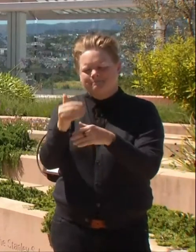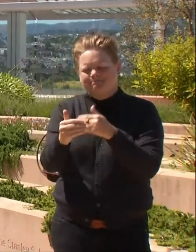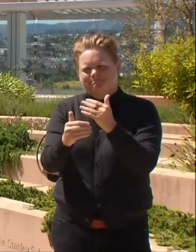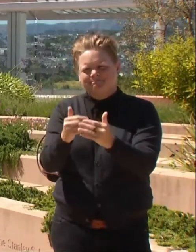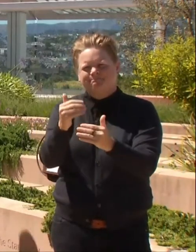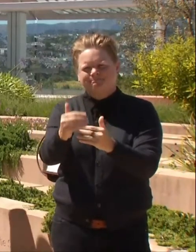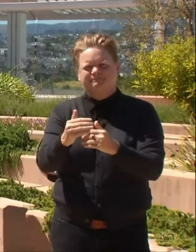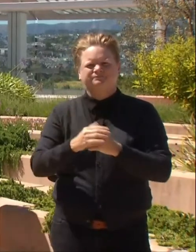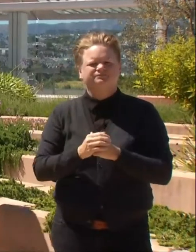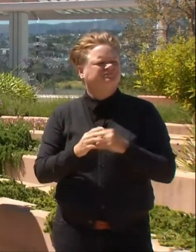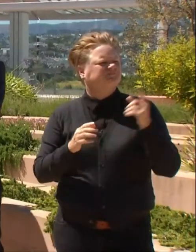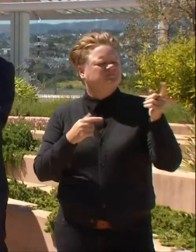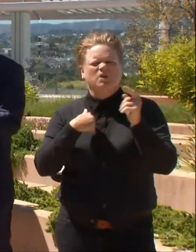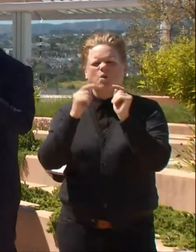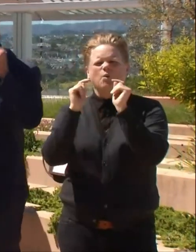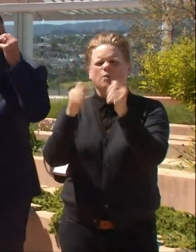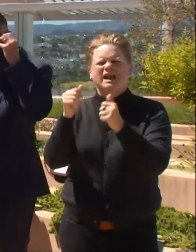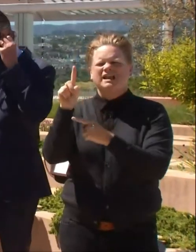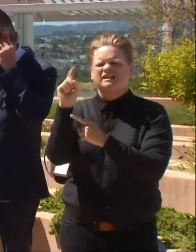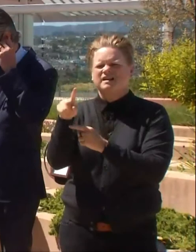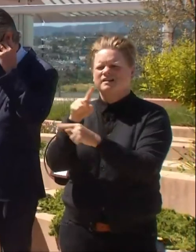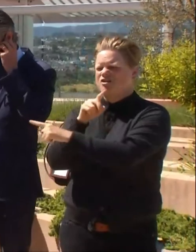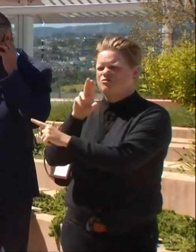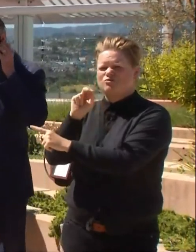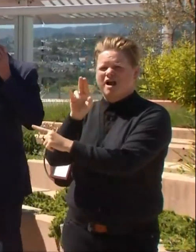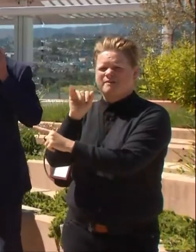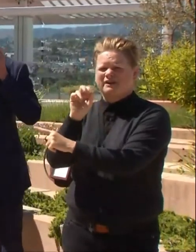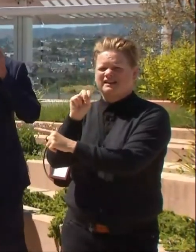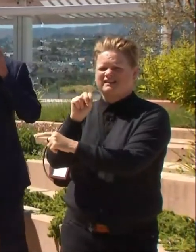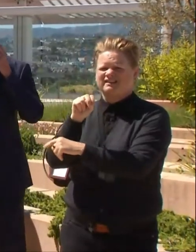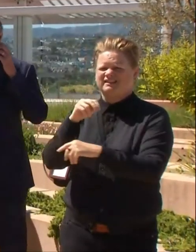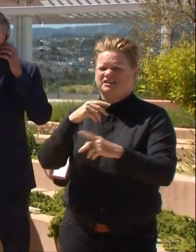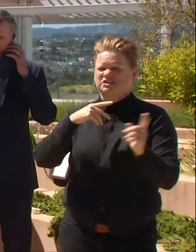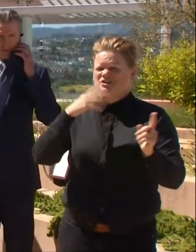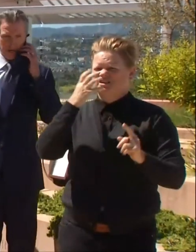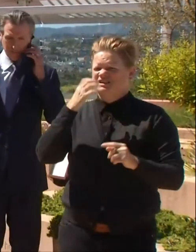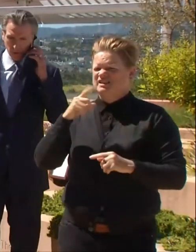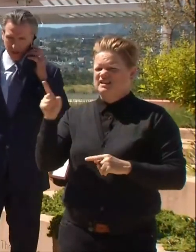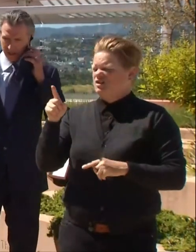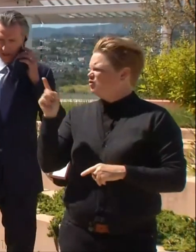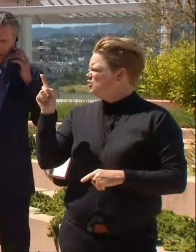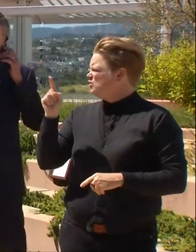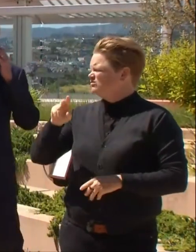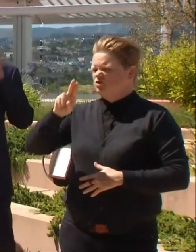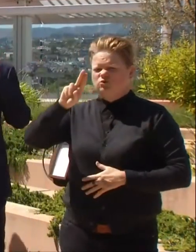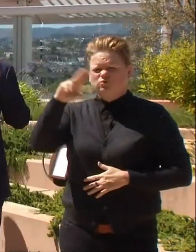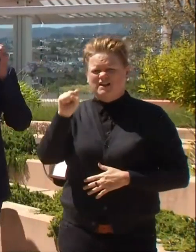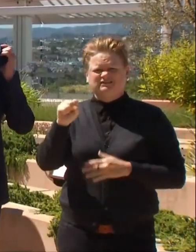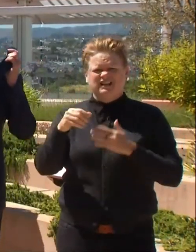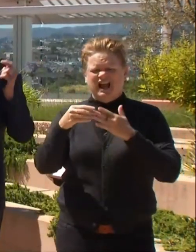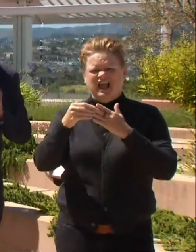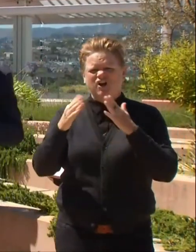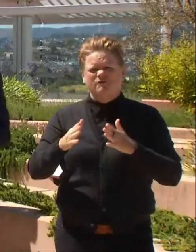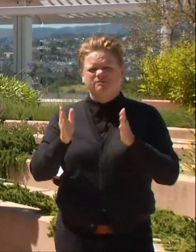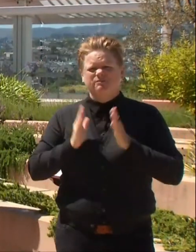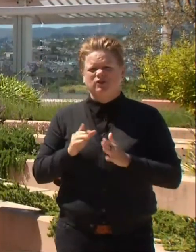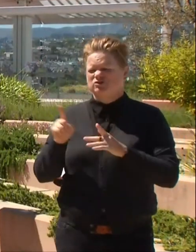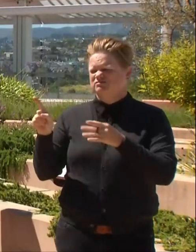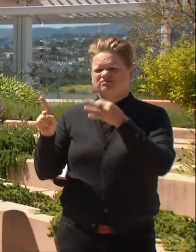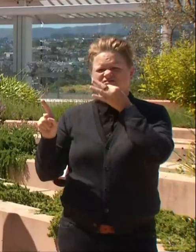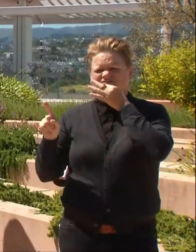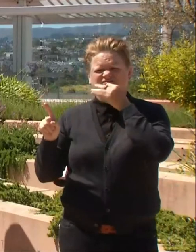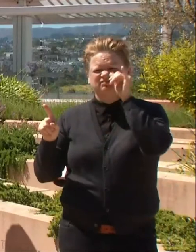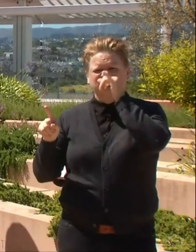just we could have, Robin is truly one of our nation's leading experts on this. And also, she made a point, and I think it's an important point,